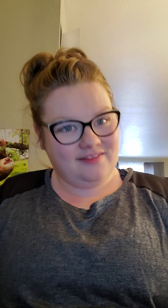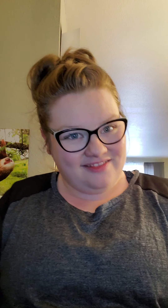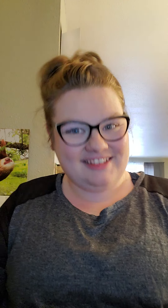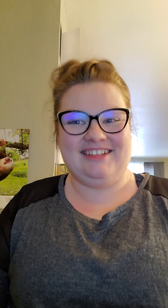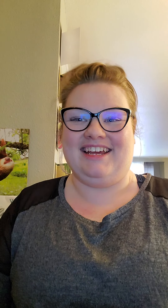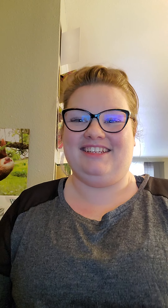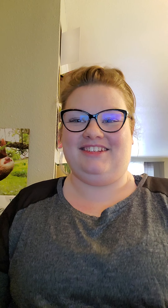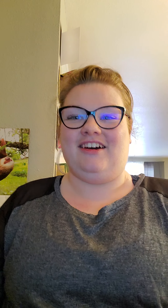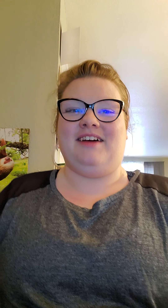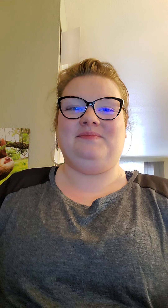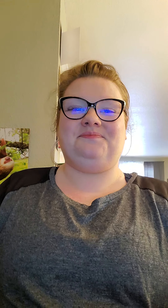Nice job.